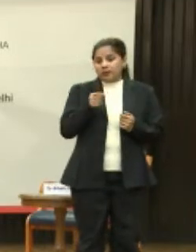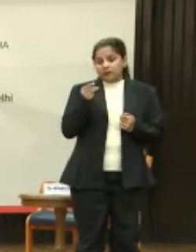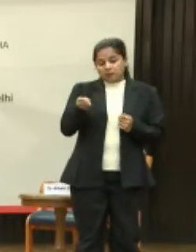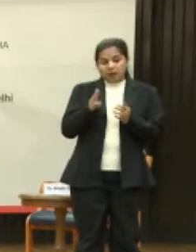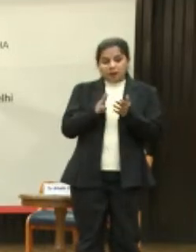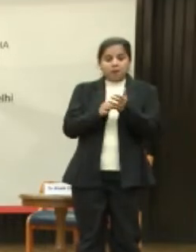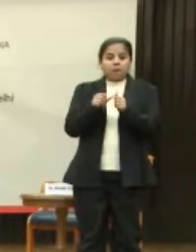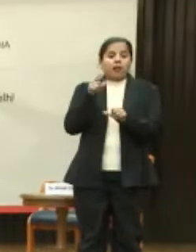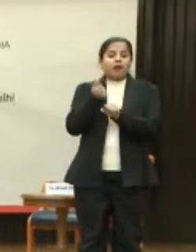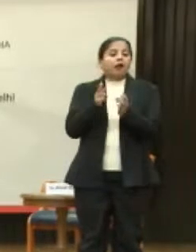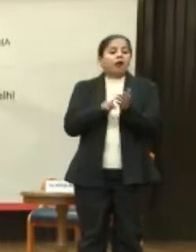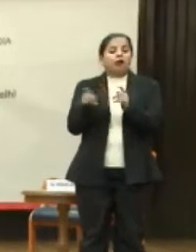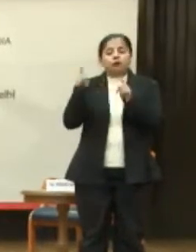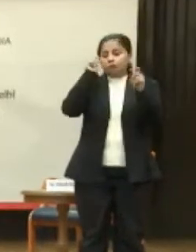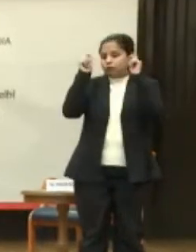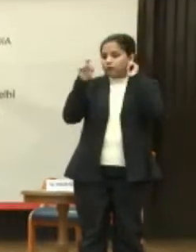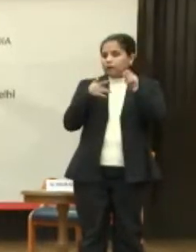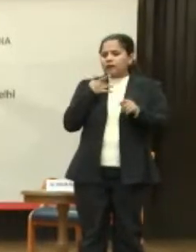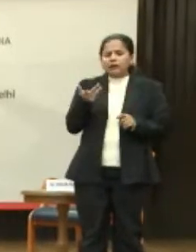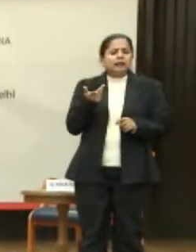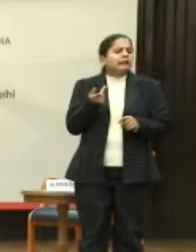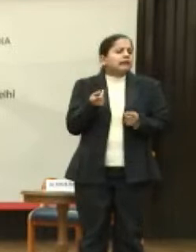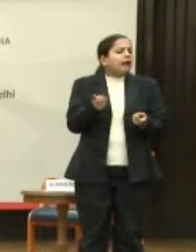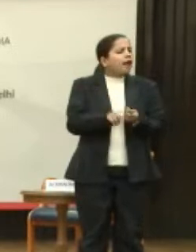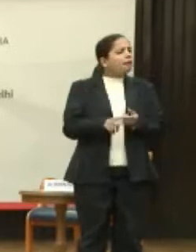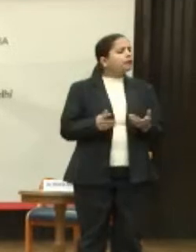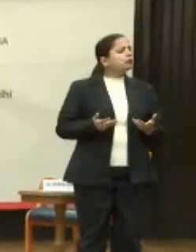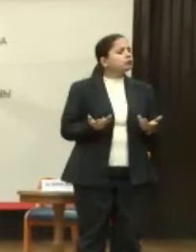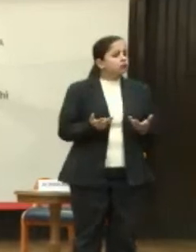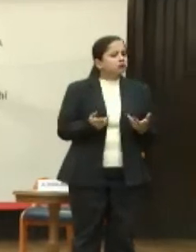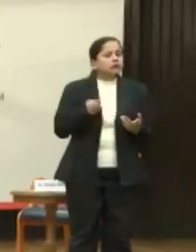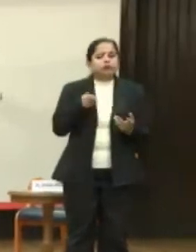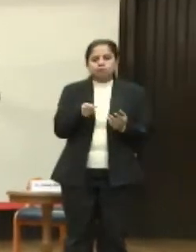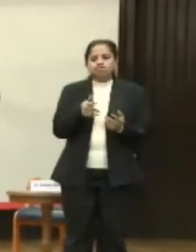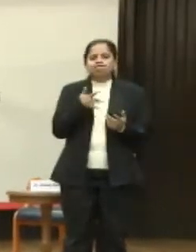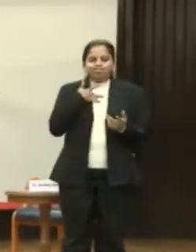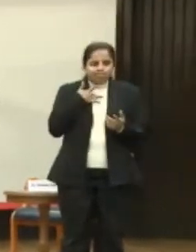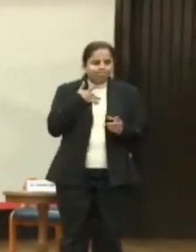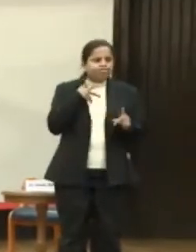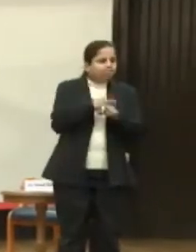role when it unnecessarily causes intervention.